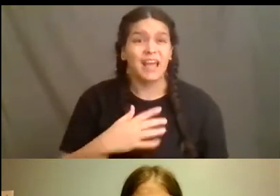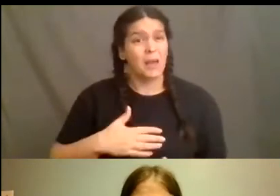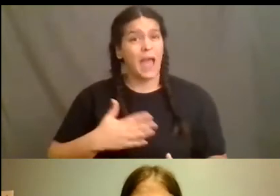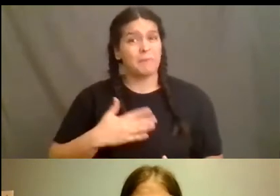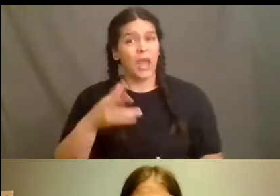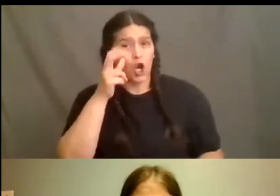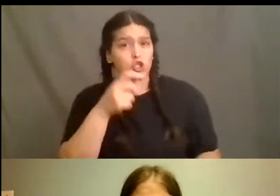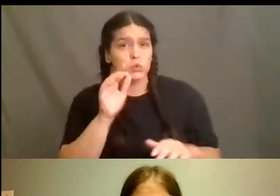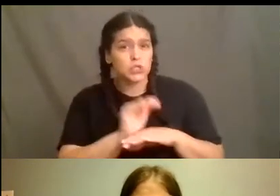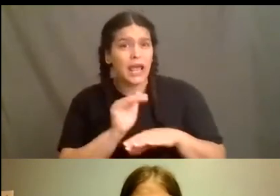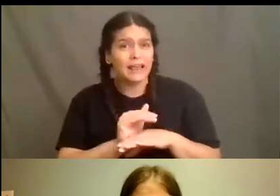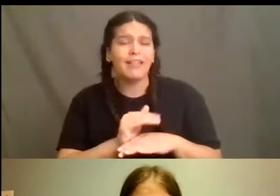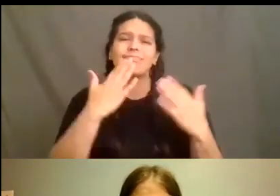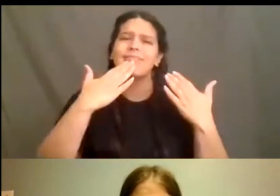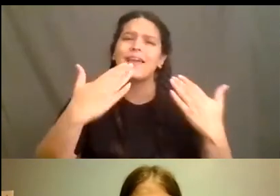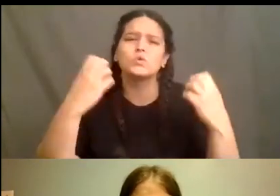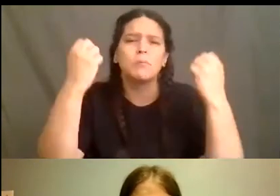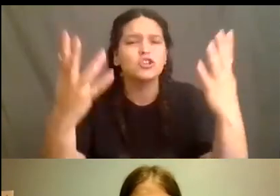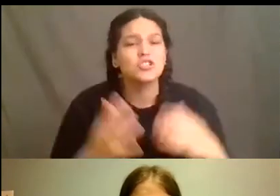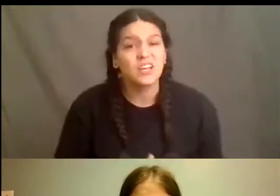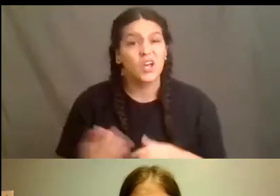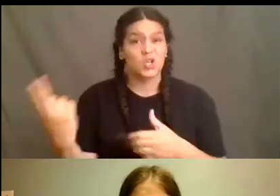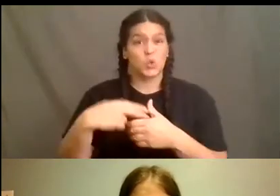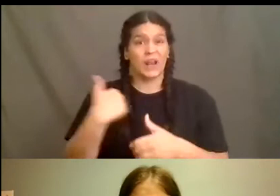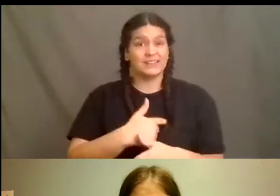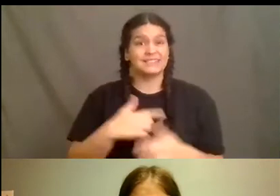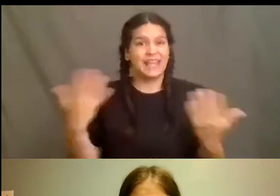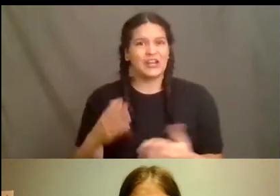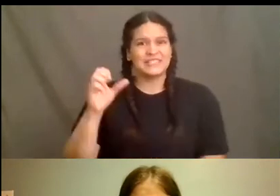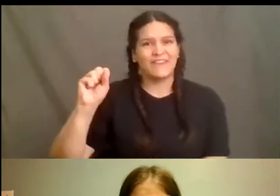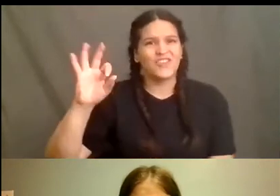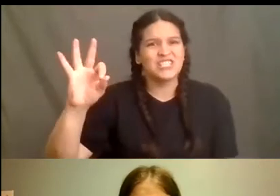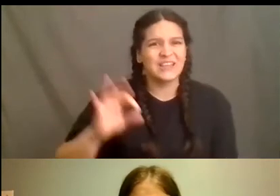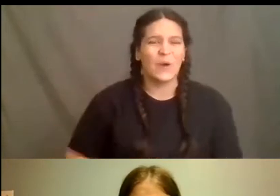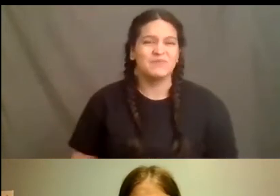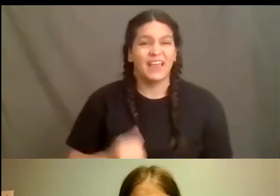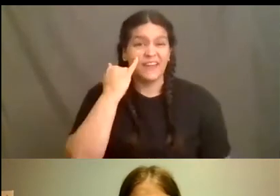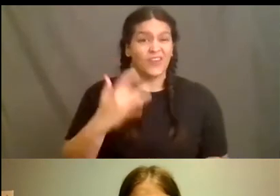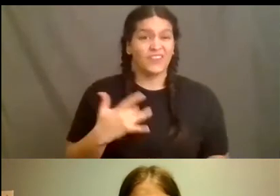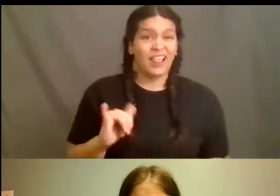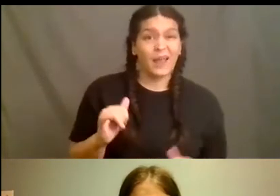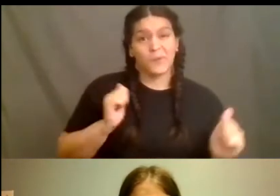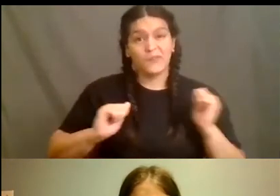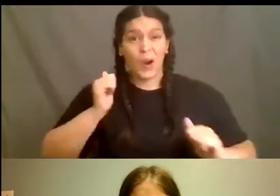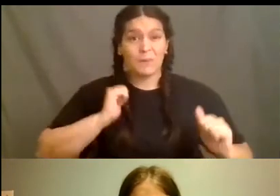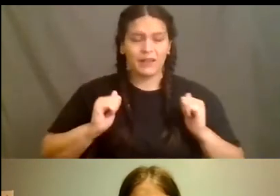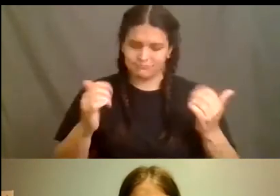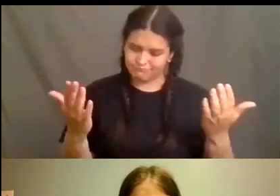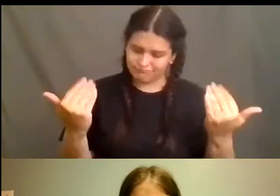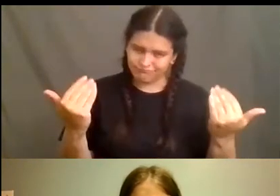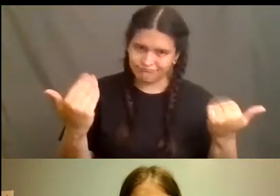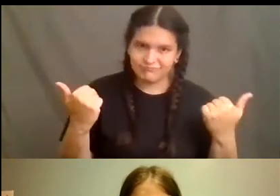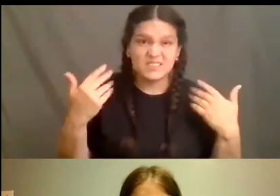tonight. Thank you. And join us in San Francisco. And if you feel like performing, please do. It's a way to